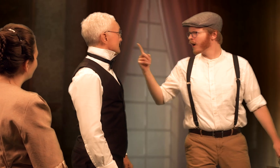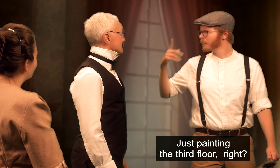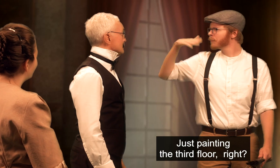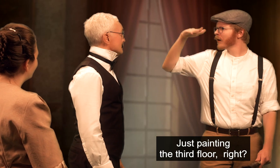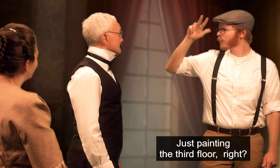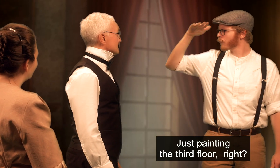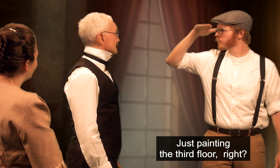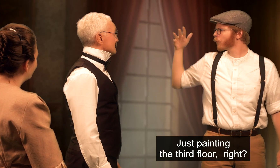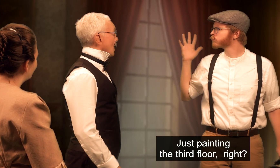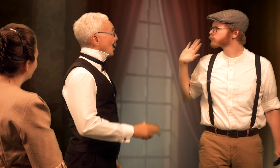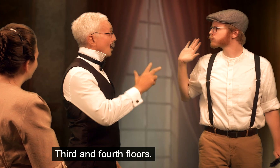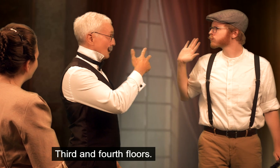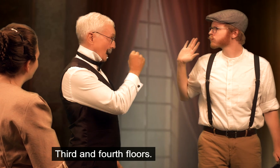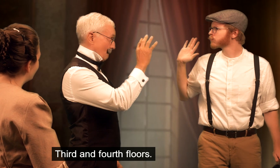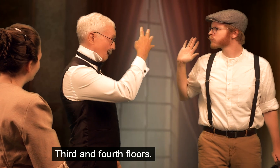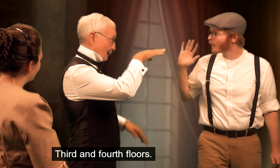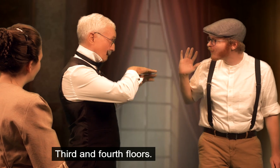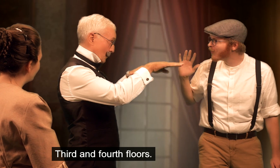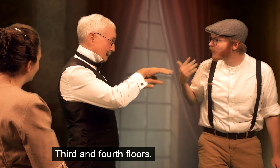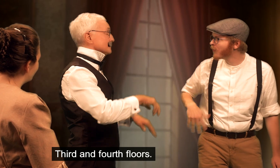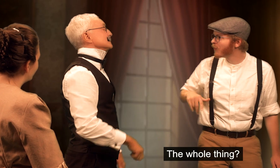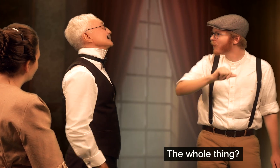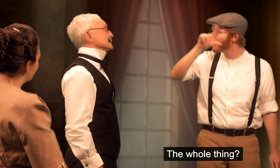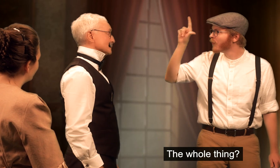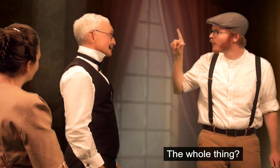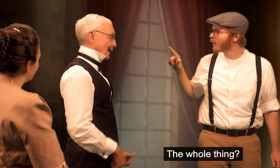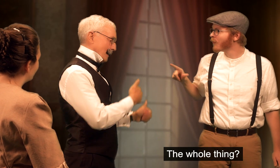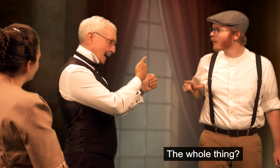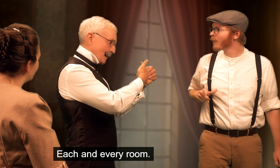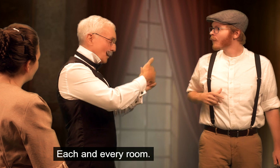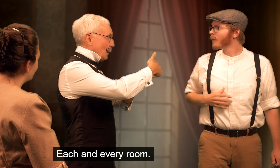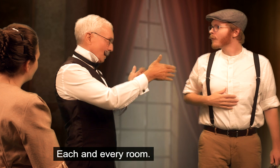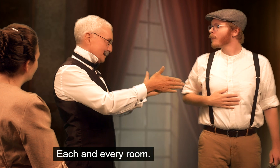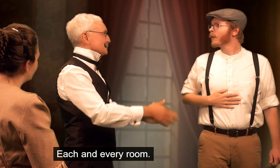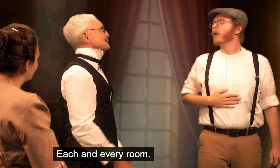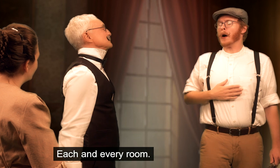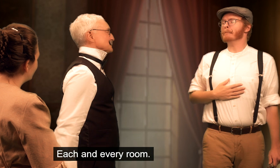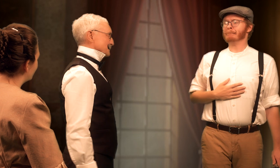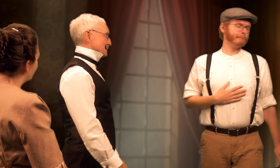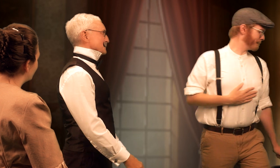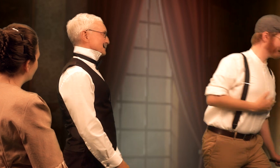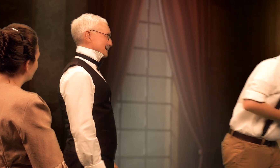Just painting the 3rd floor, right? 3rd and 4th floors. The whole thing? Each and every room.